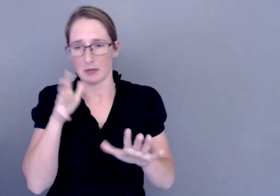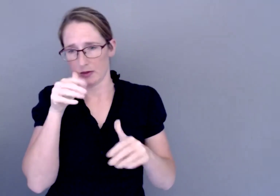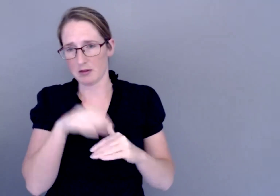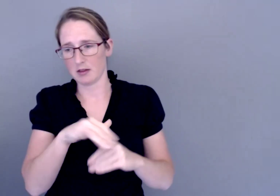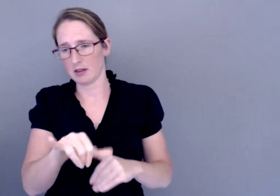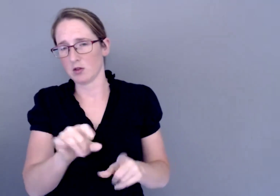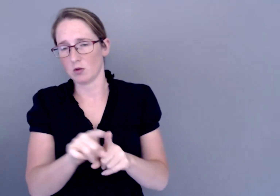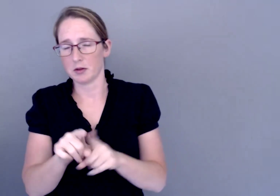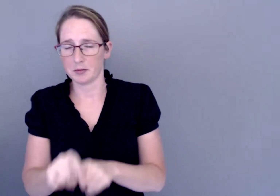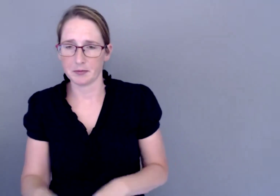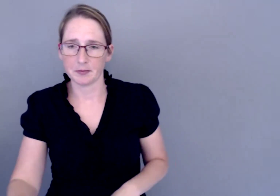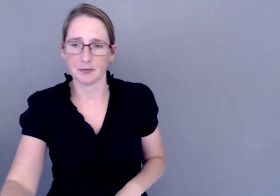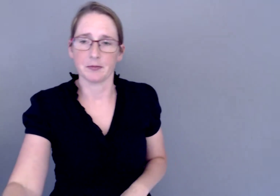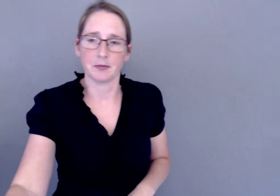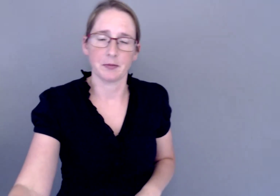well.